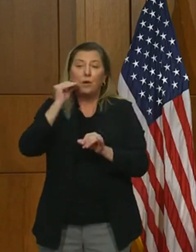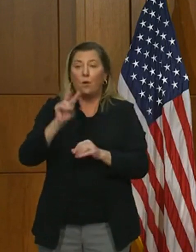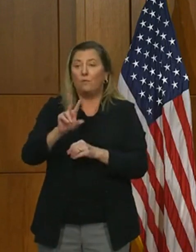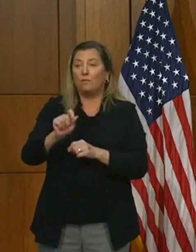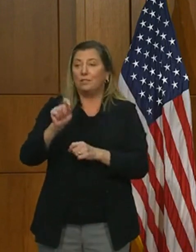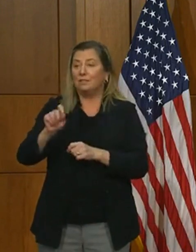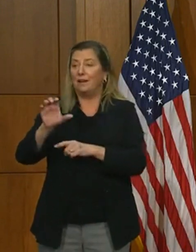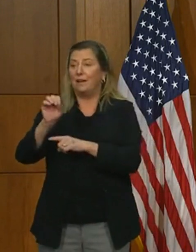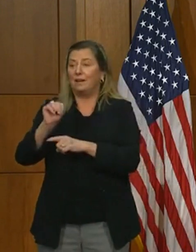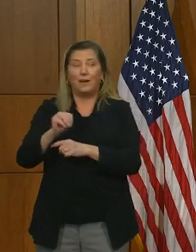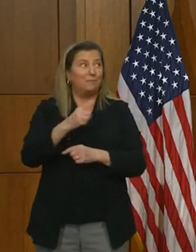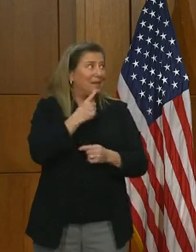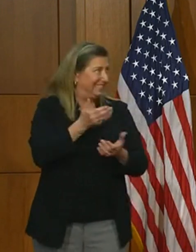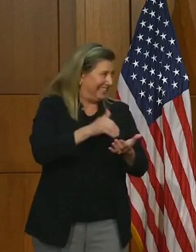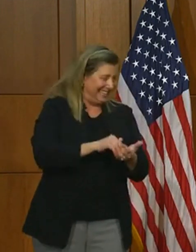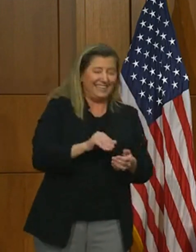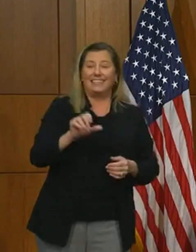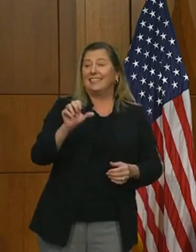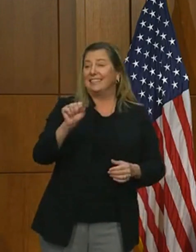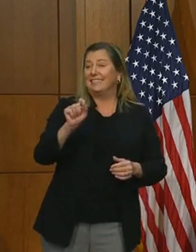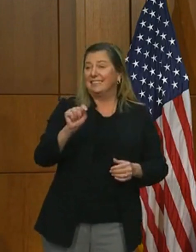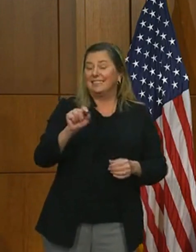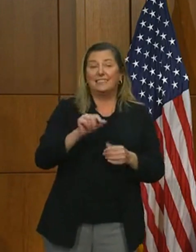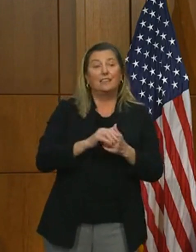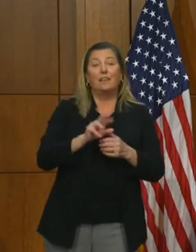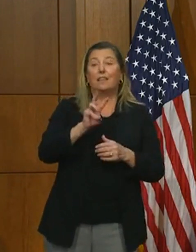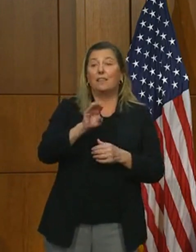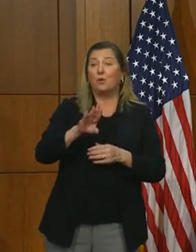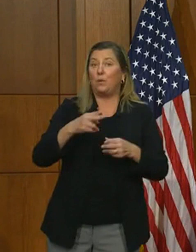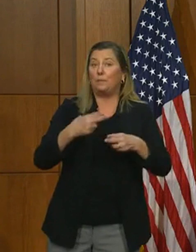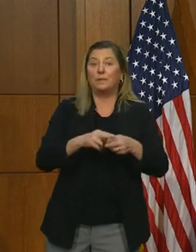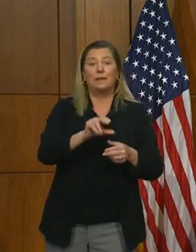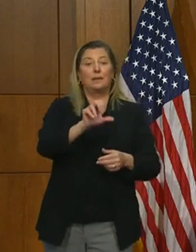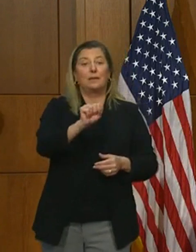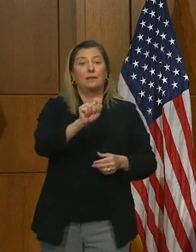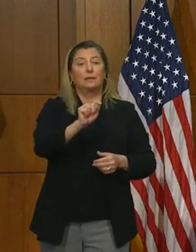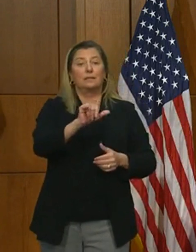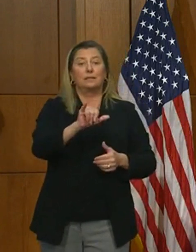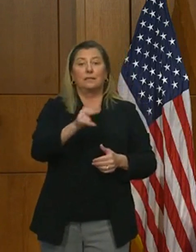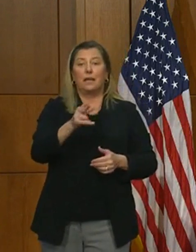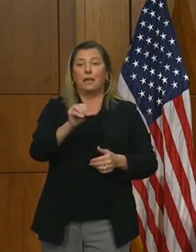stayhomevirginia.com. Let me repeat that. The website is